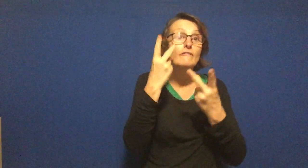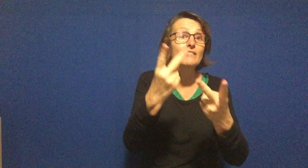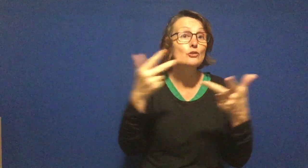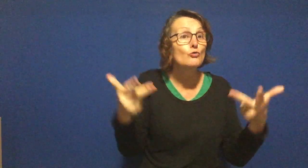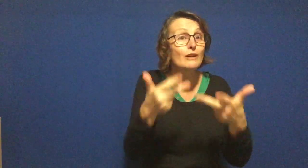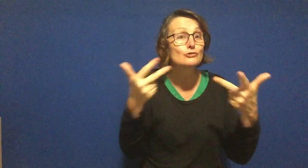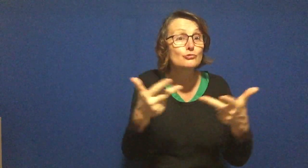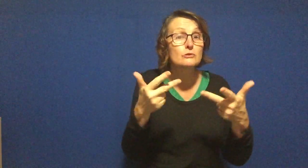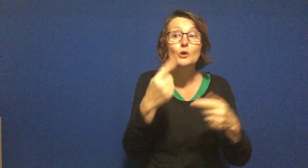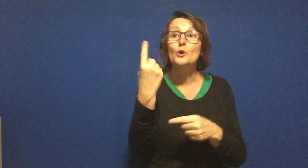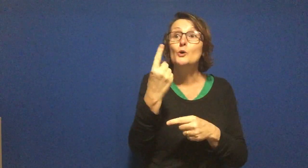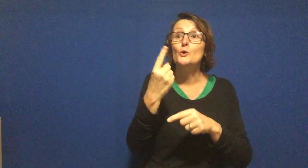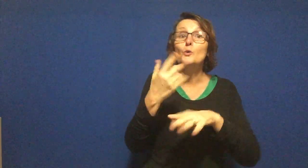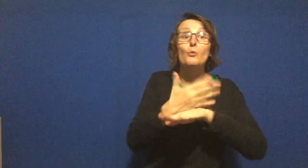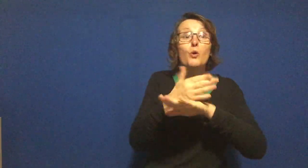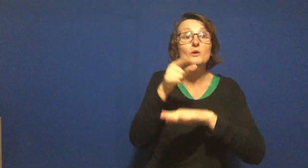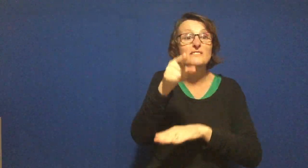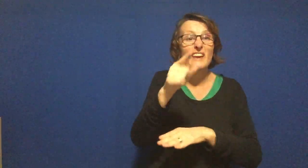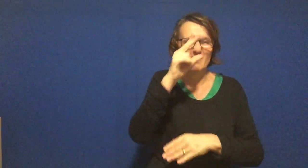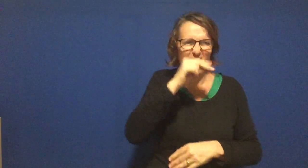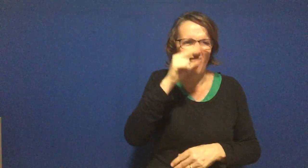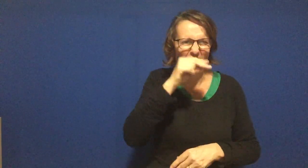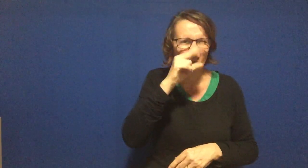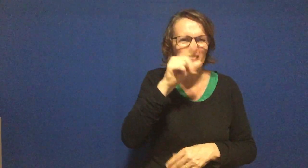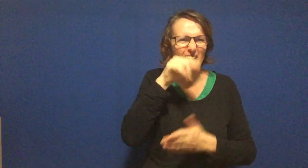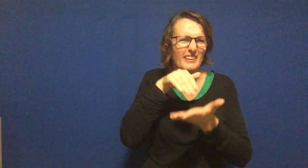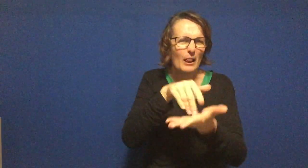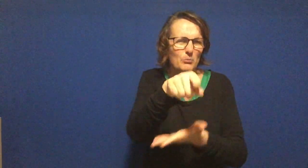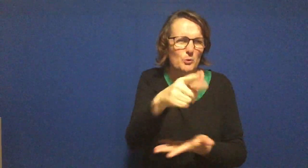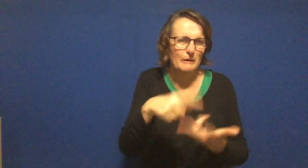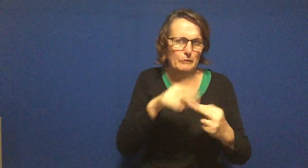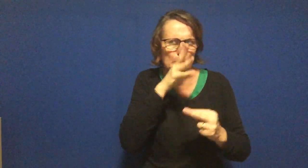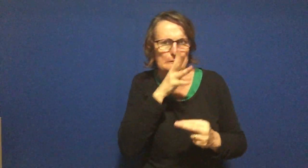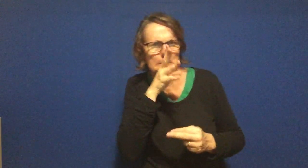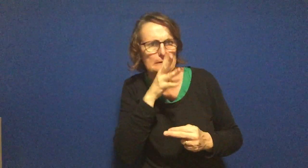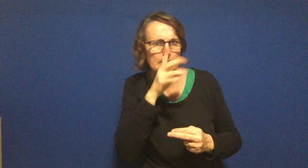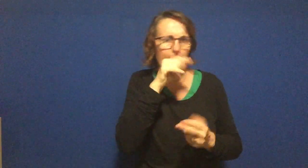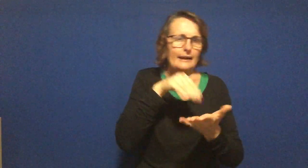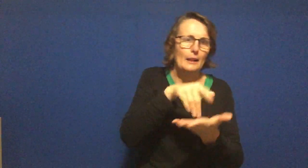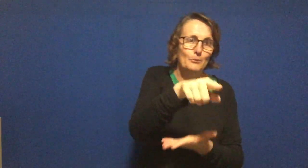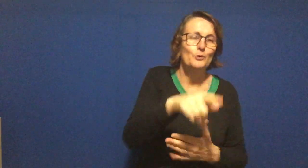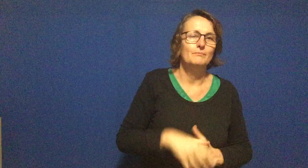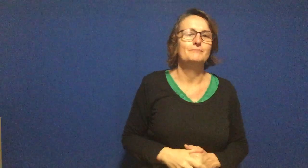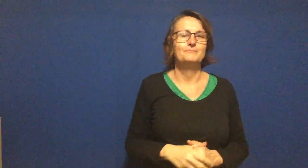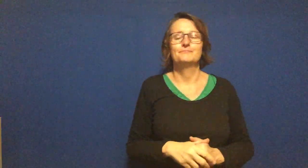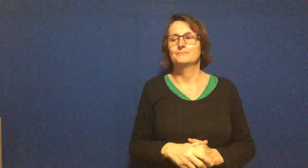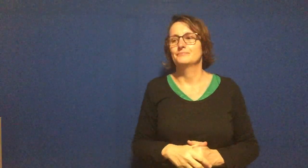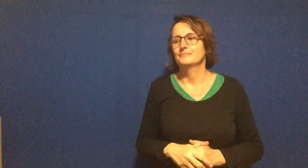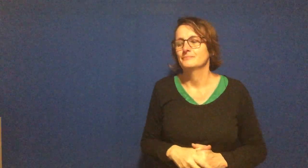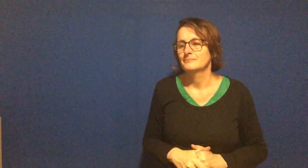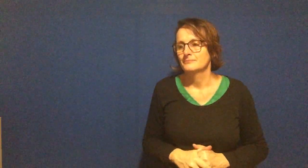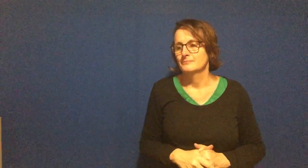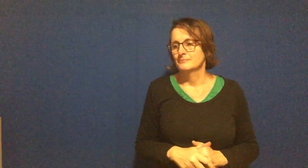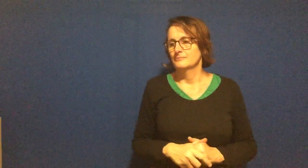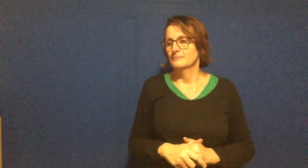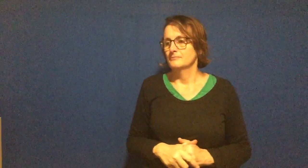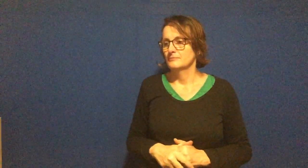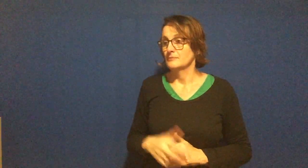the 50-year-old who doesn't feel competent to deal with it. That's right. There's lots of benefits of them. I'm sure that there's some downsides as well, but I personally hate